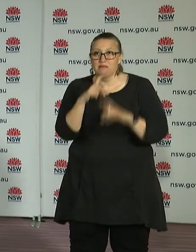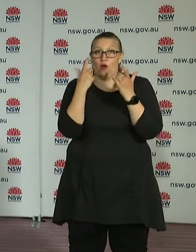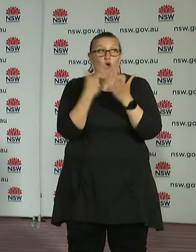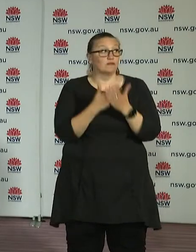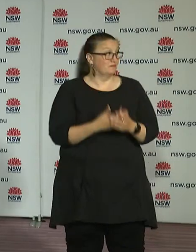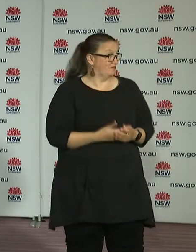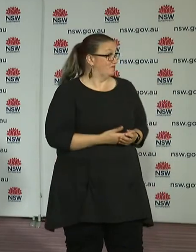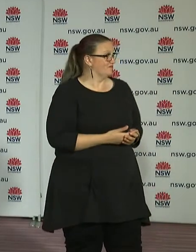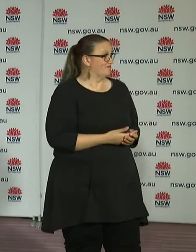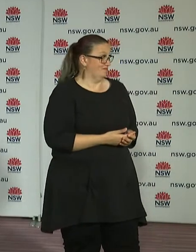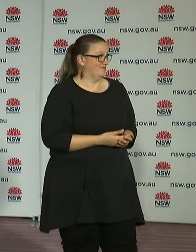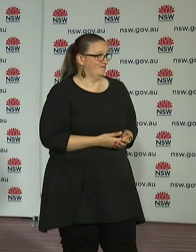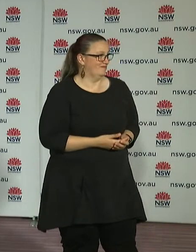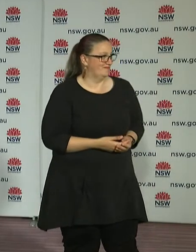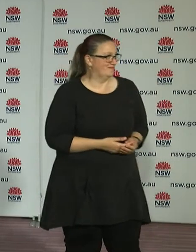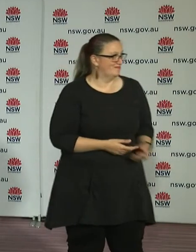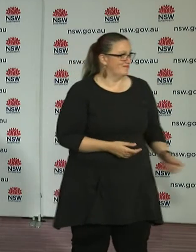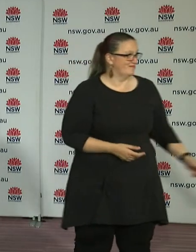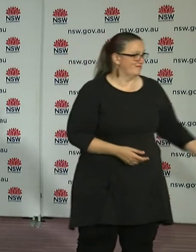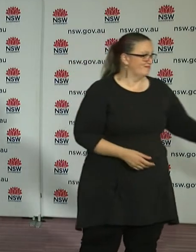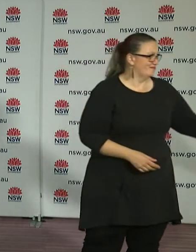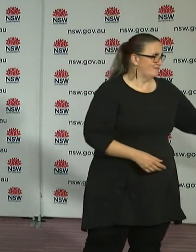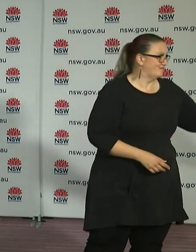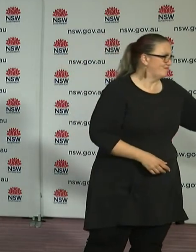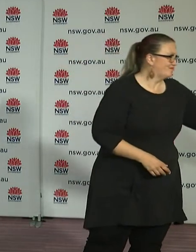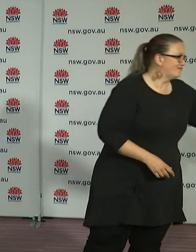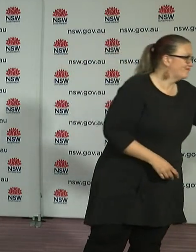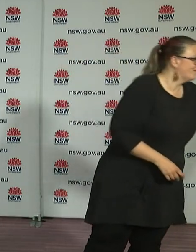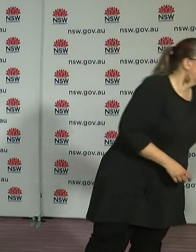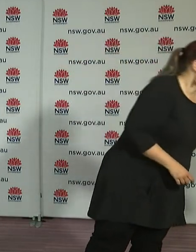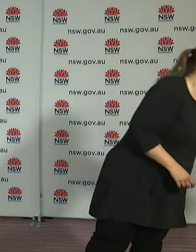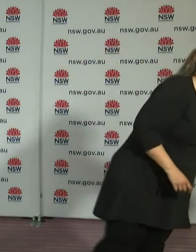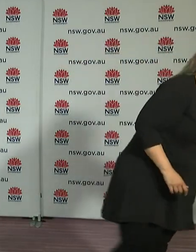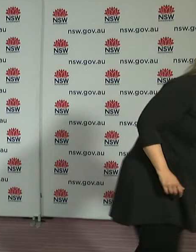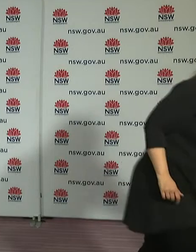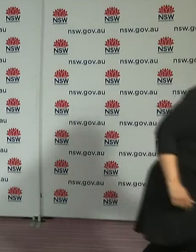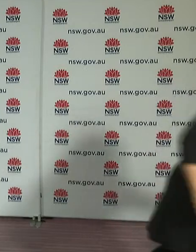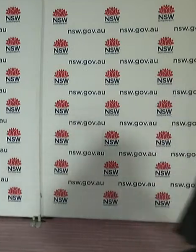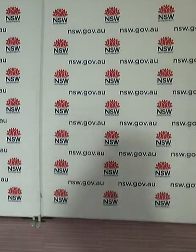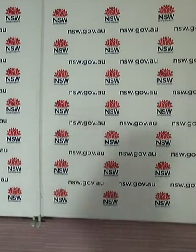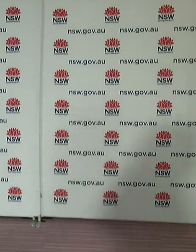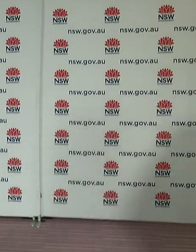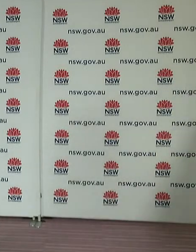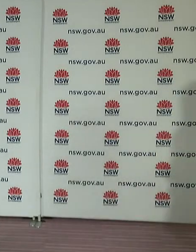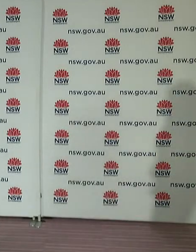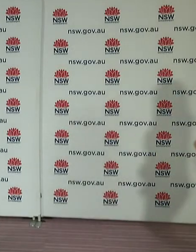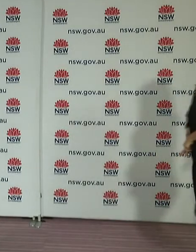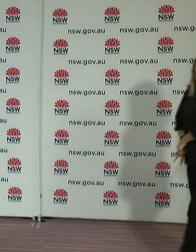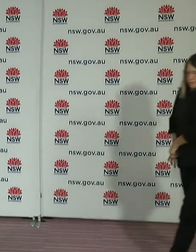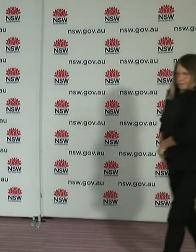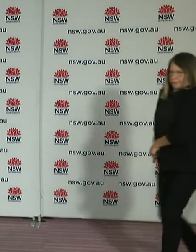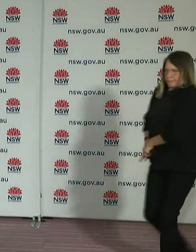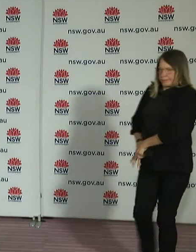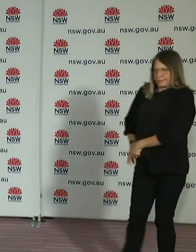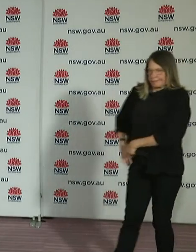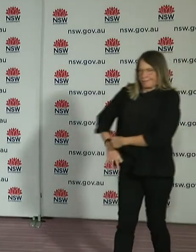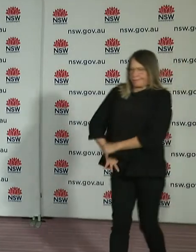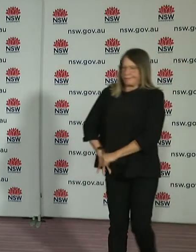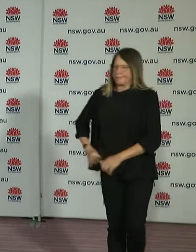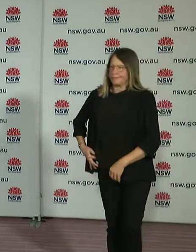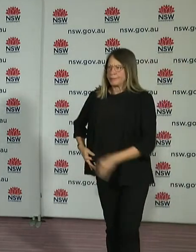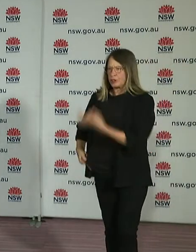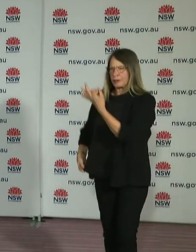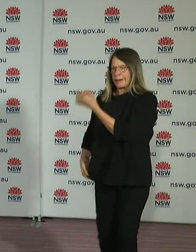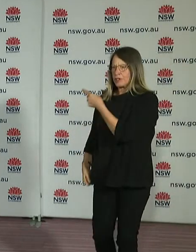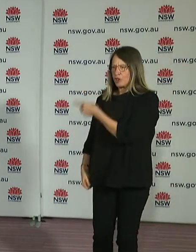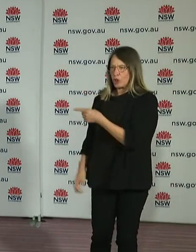vaccinated and you go to a pub, person at the next table over test positive, you might not have to quarantine. I'm saying that we're working through those issues,